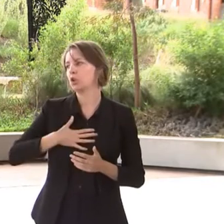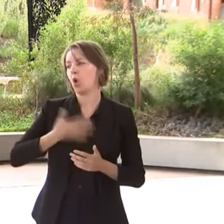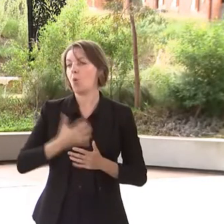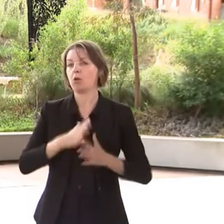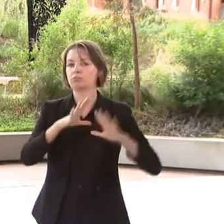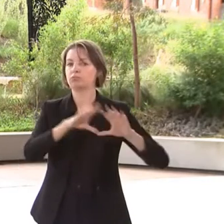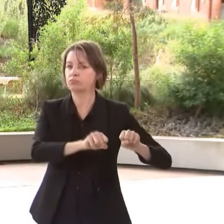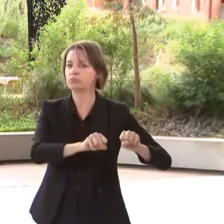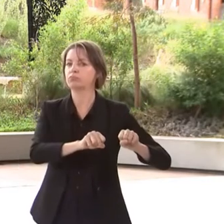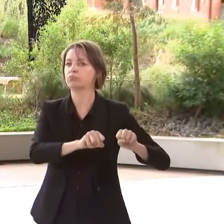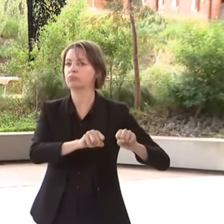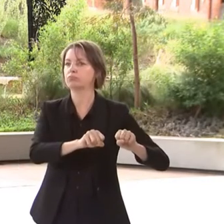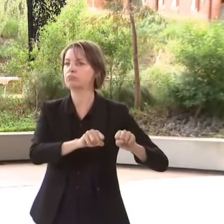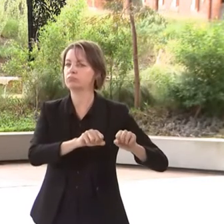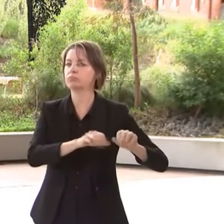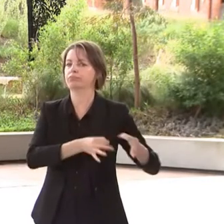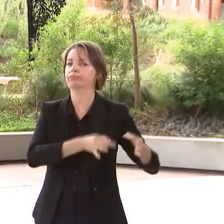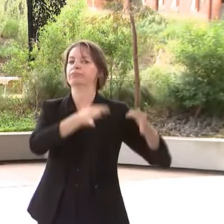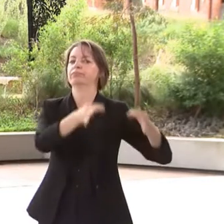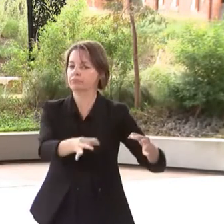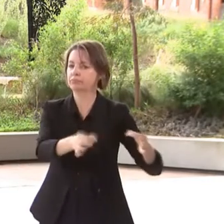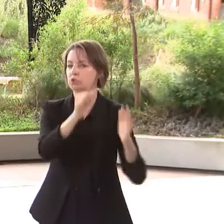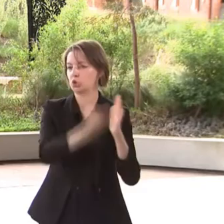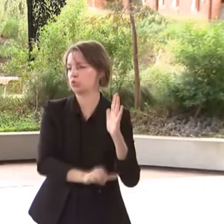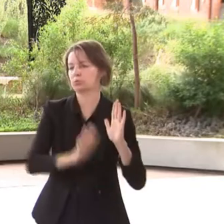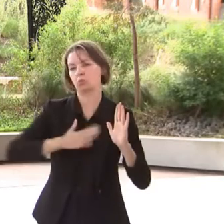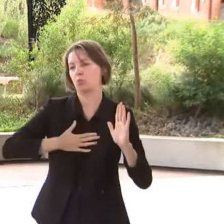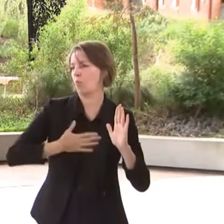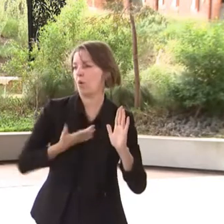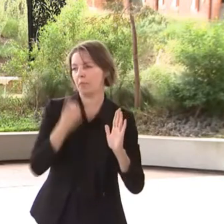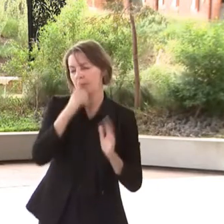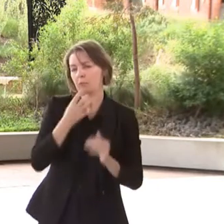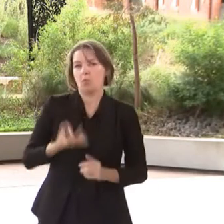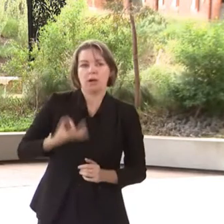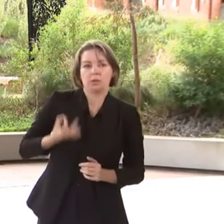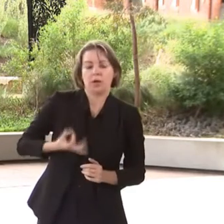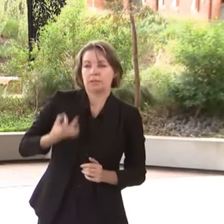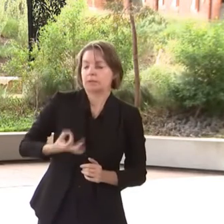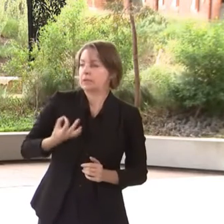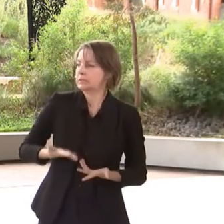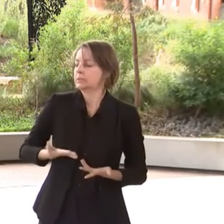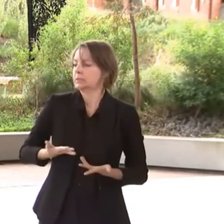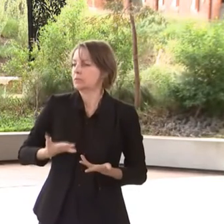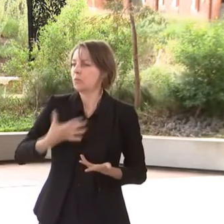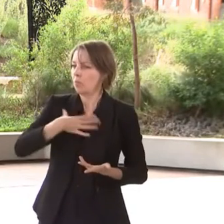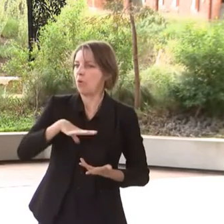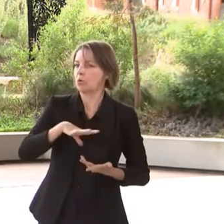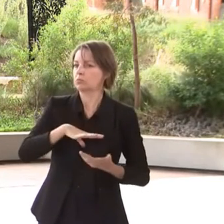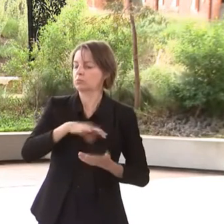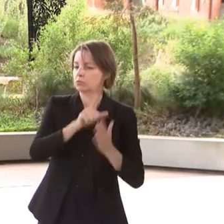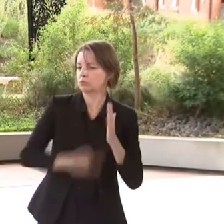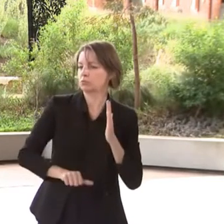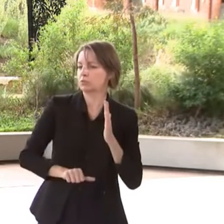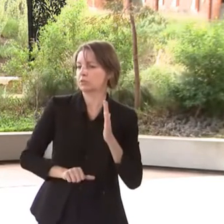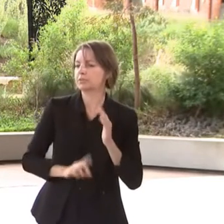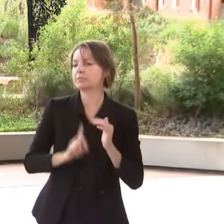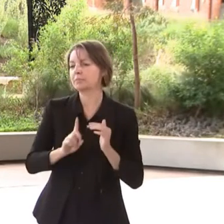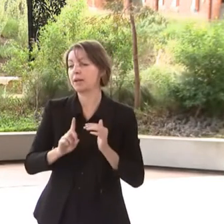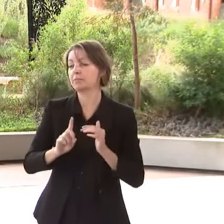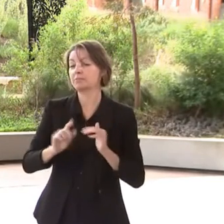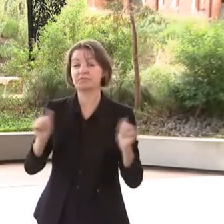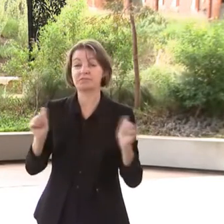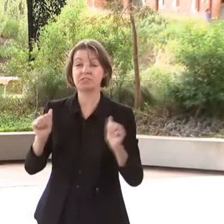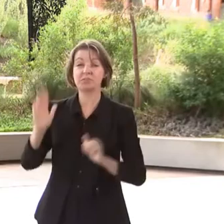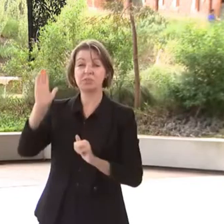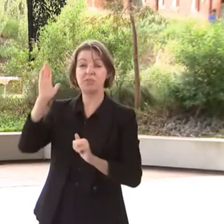do, to suspend surgery and make people wait for longer, but we've demonstrated before,